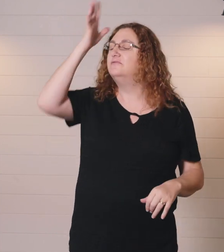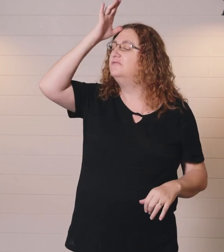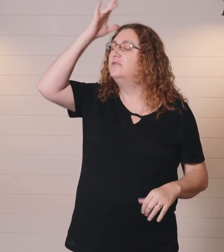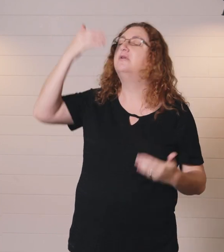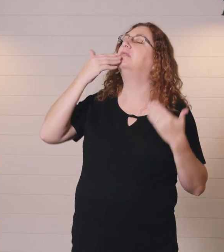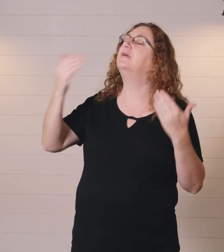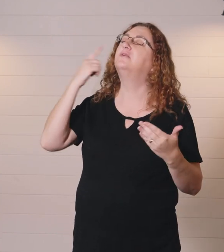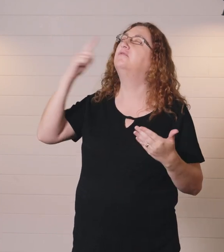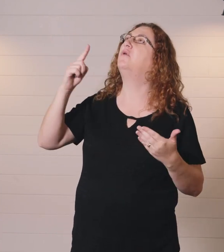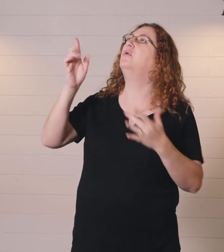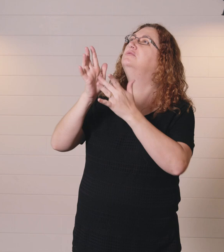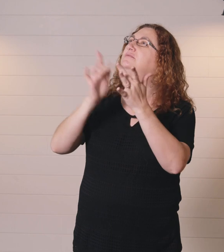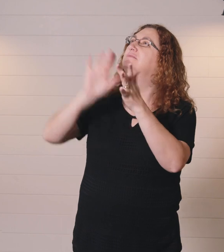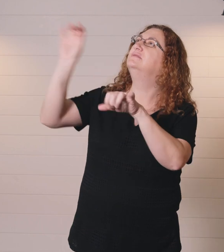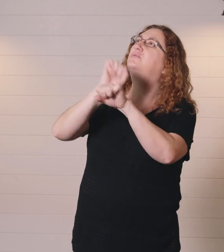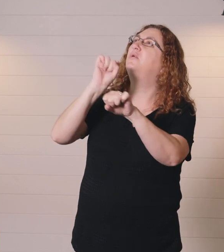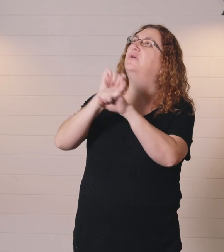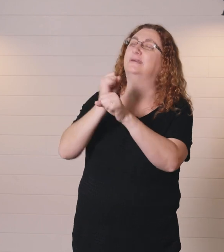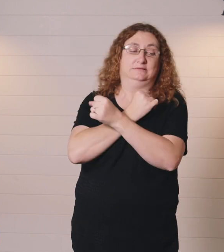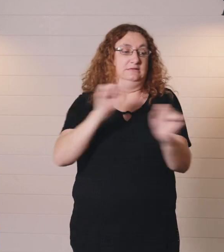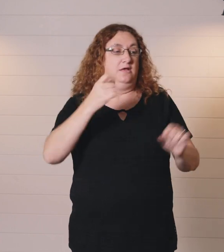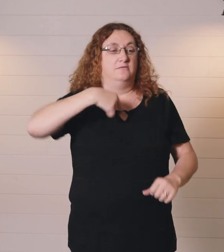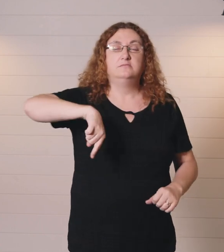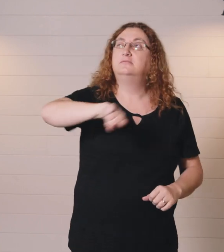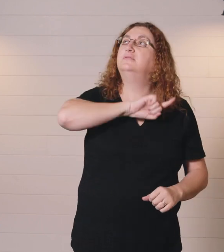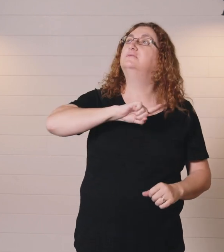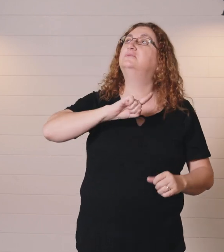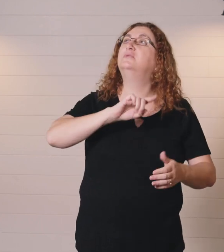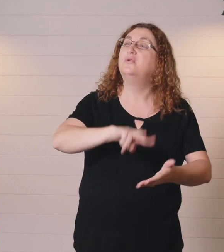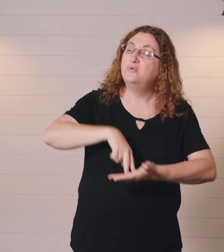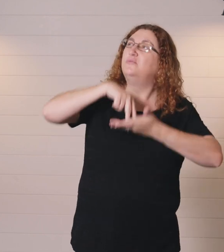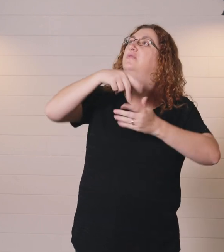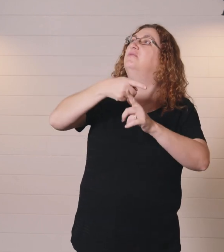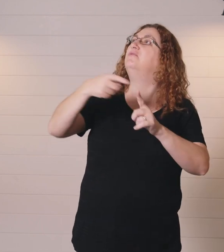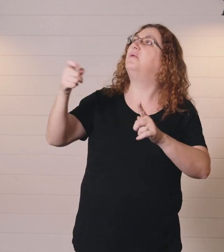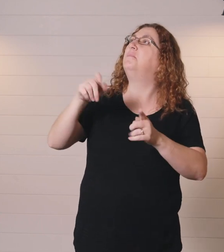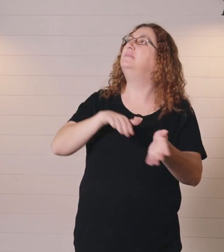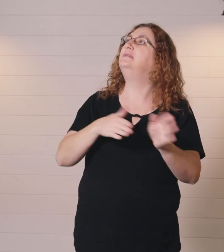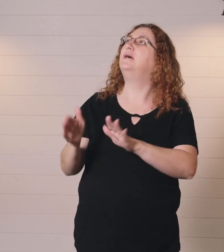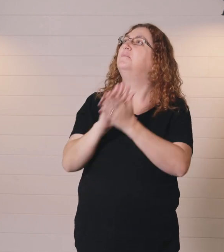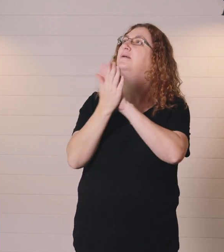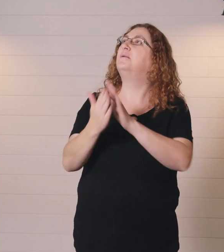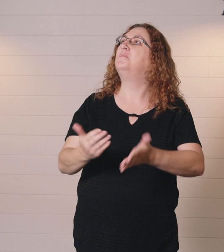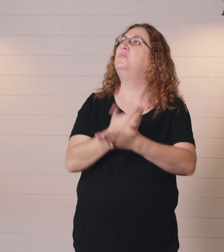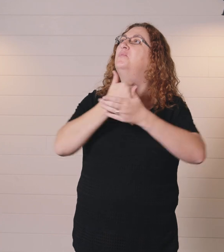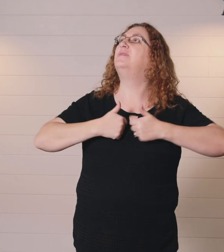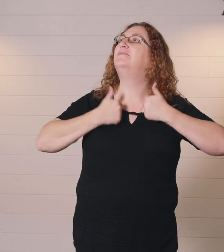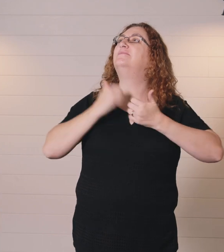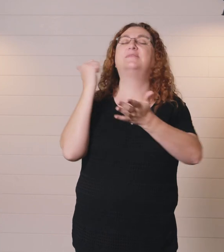Father, we thank you for the work of Jesus Christ who has saved us and raised us from the dead into new life.